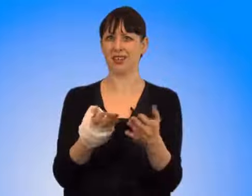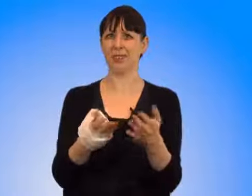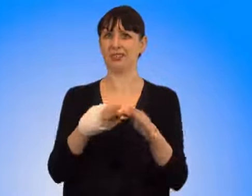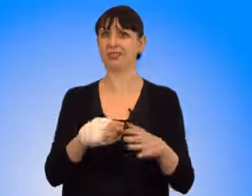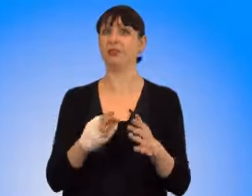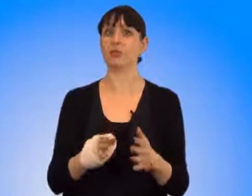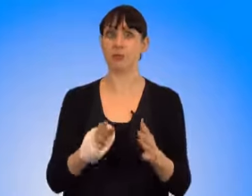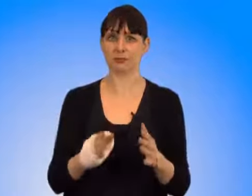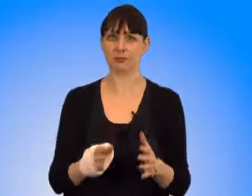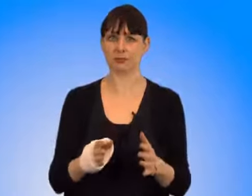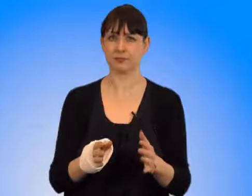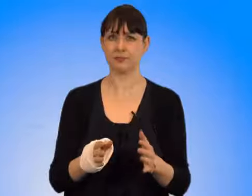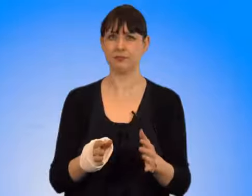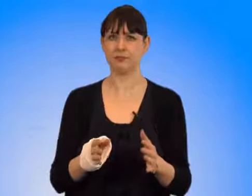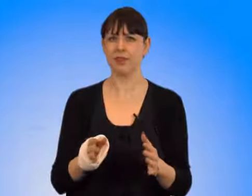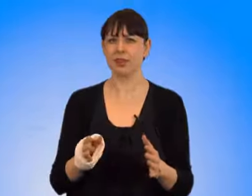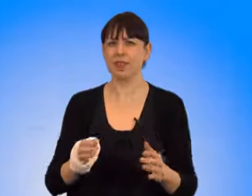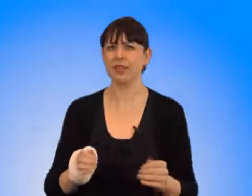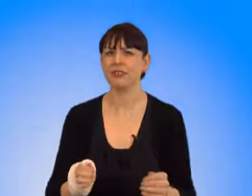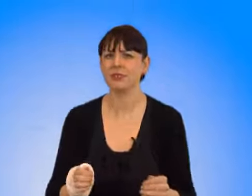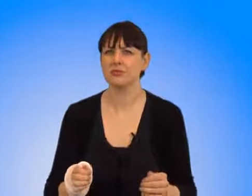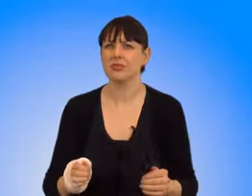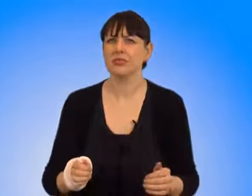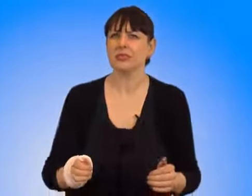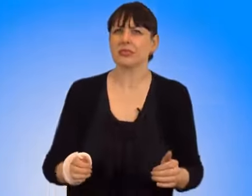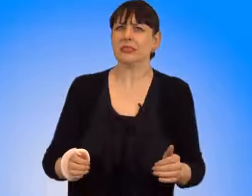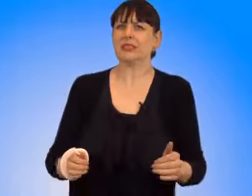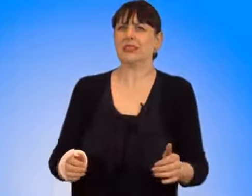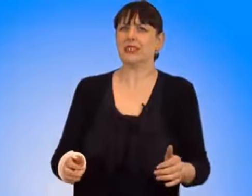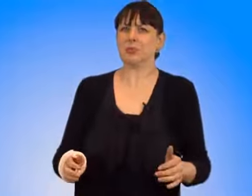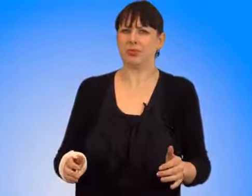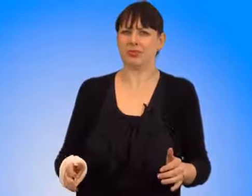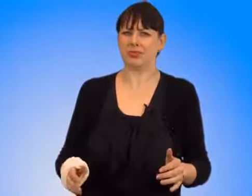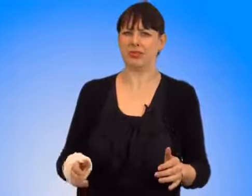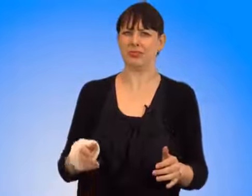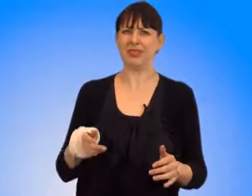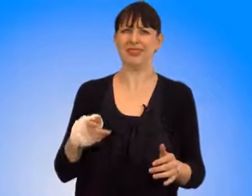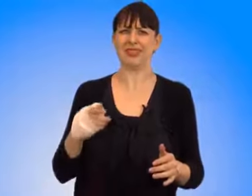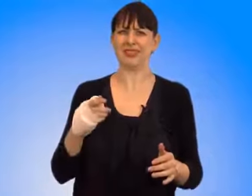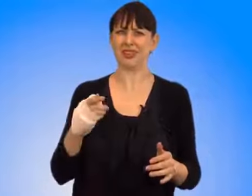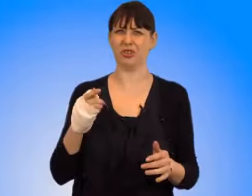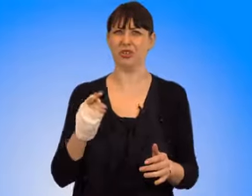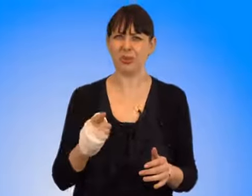and you are on the floor. As you stand up, you realize that your